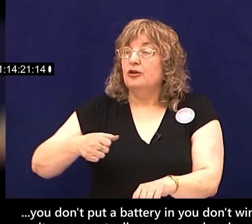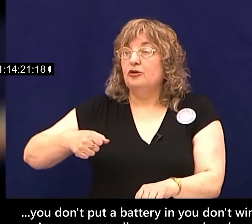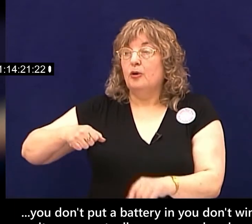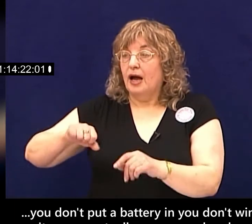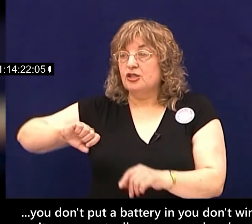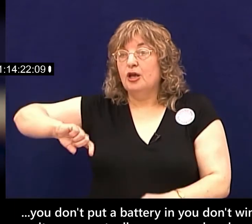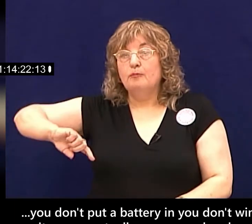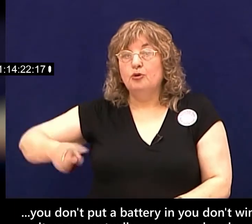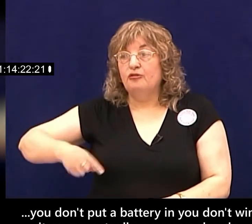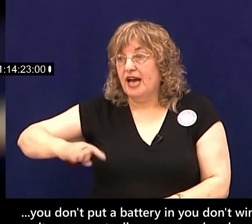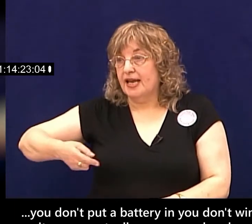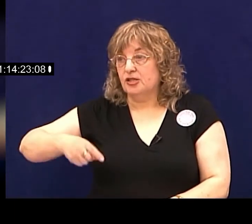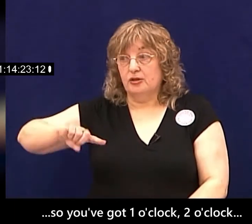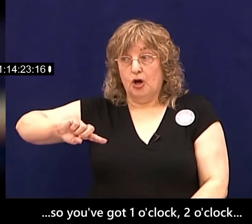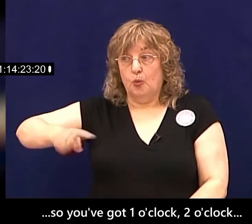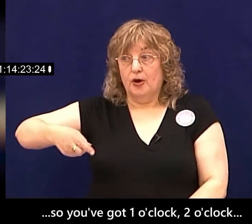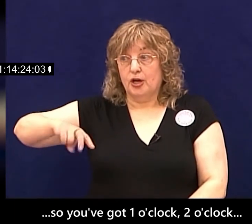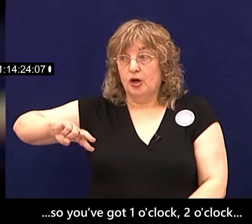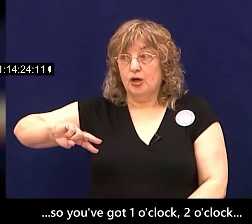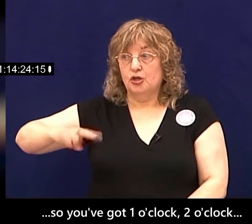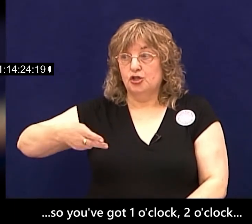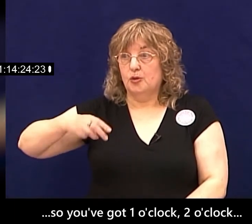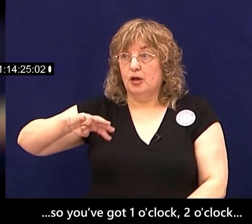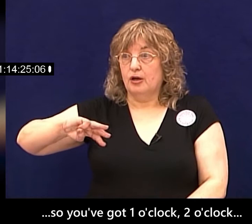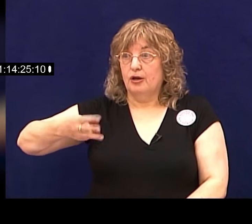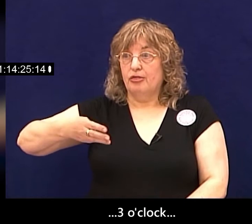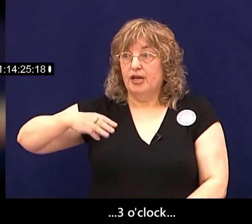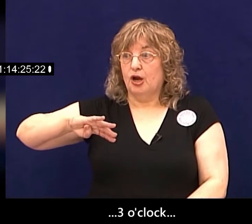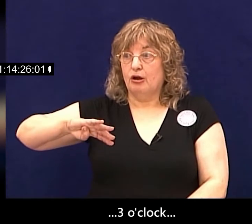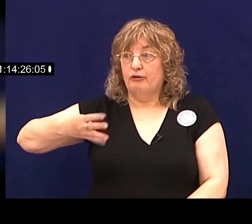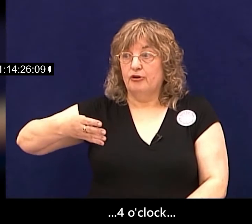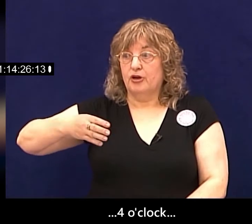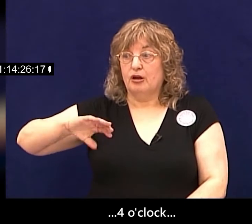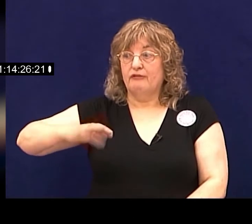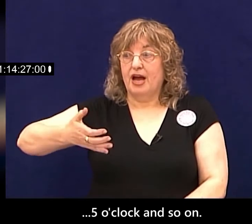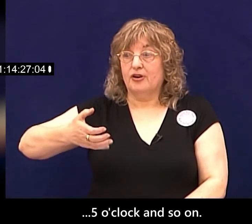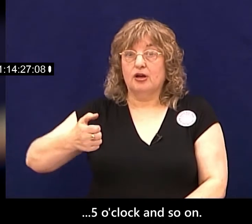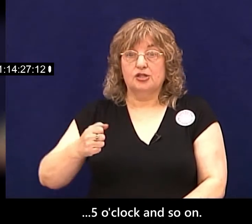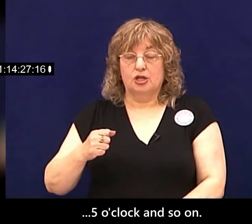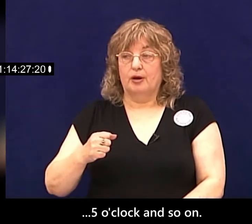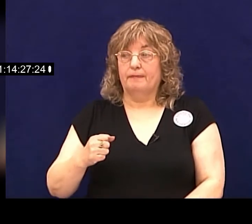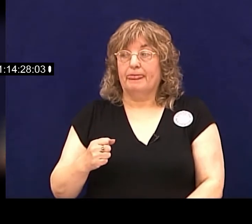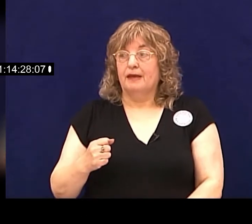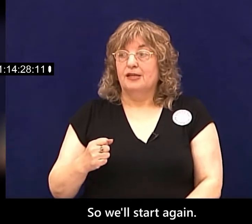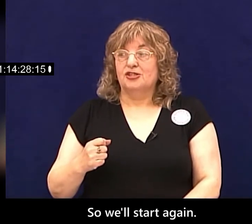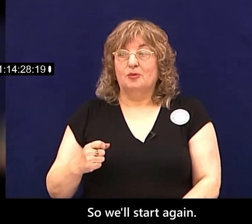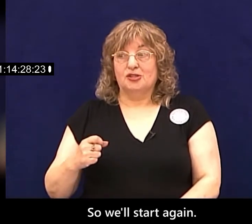you actually move your hand. So you've got 1 o'clock, 2 o'clock, 3 o'clock, 4 o'clock, 5 o'clock, and so on. So we'll start